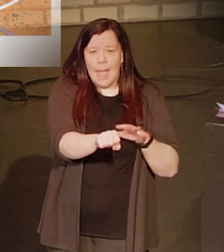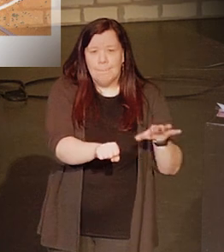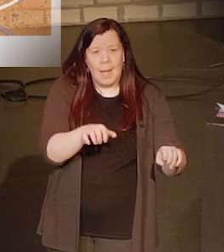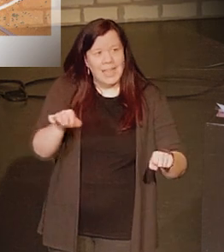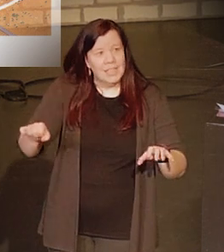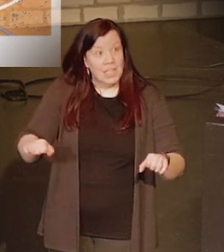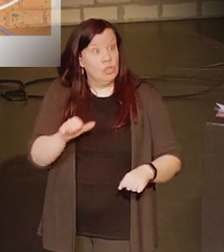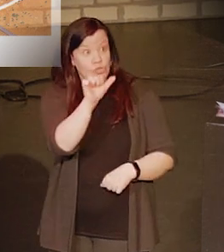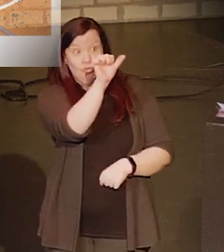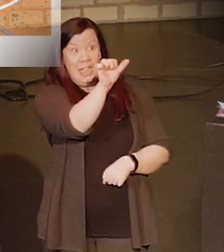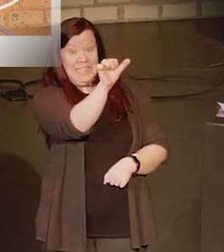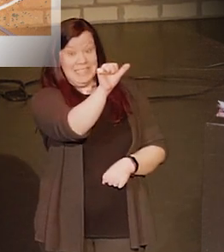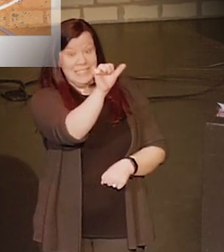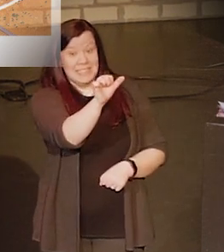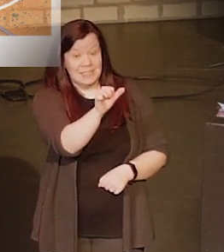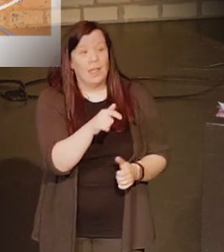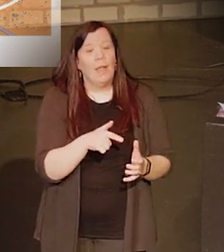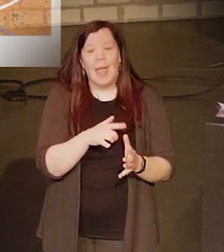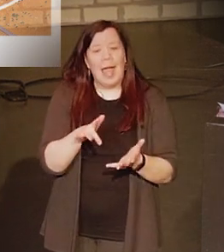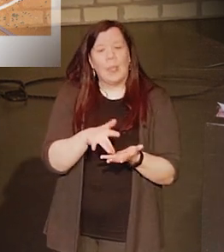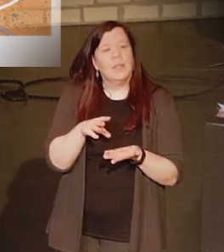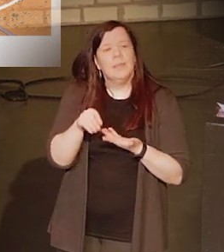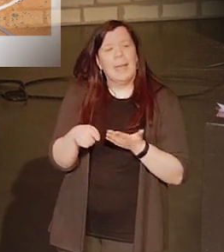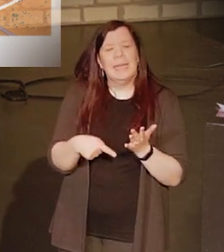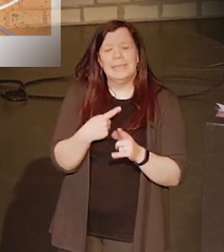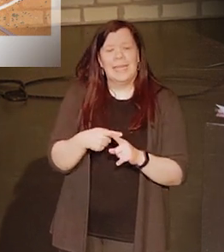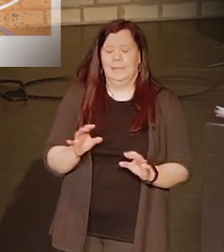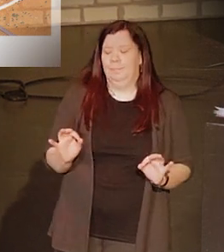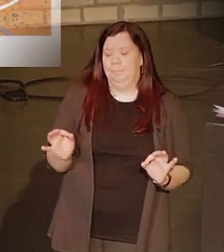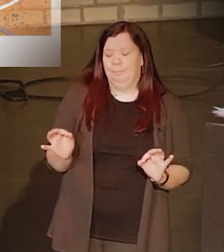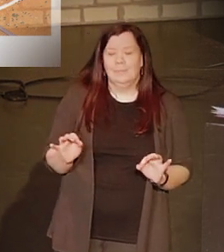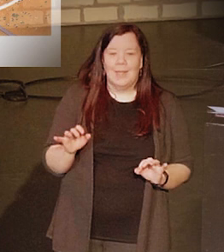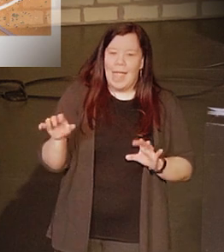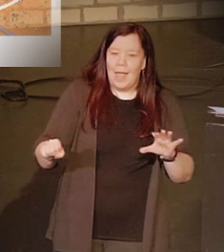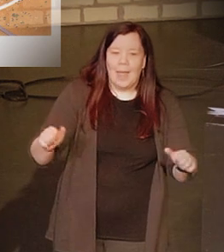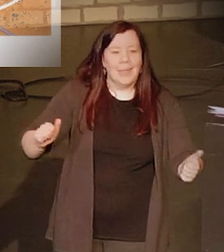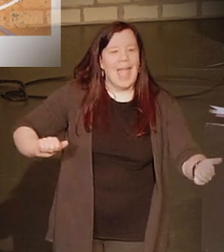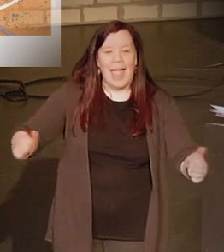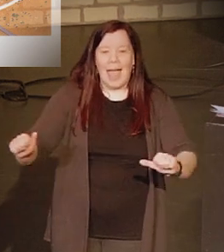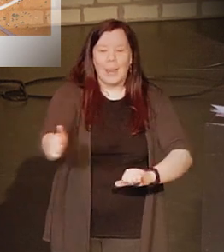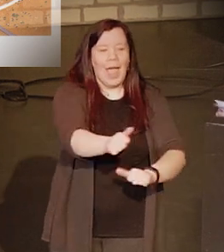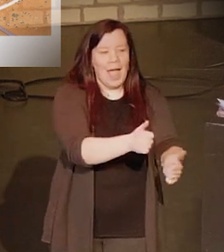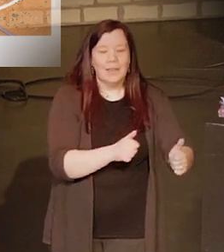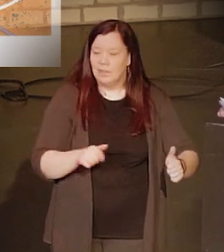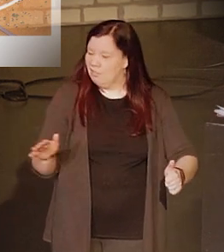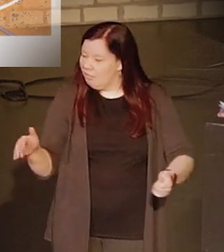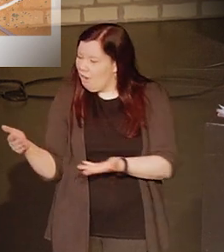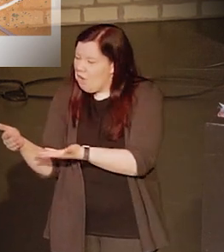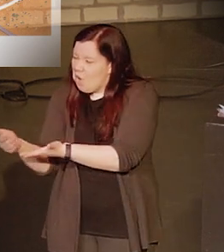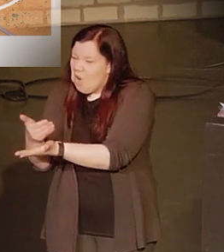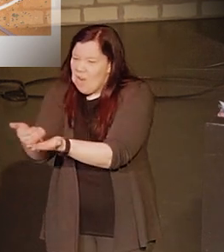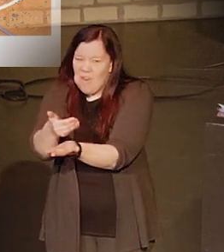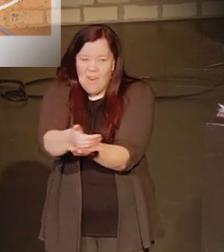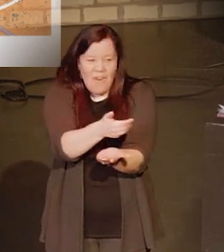The empire. Yeah, in fact, actually, the Athenians got off pretty scot-free, right? It was the allies of the empire,